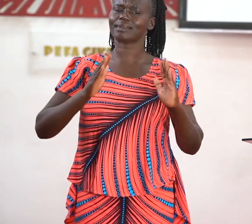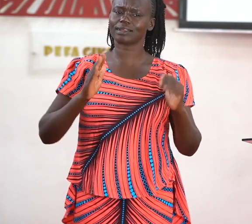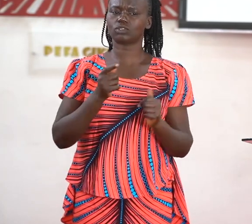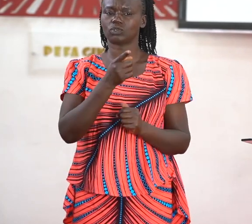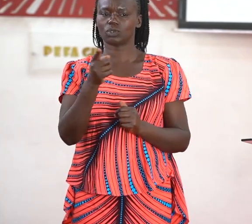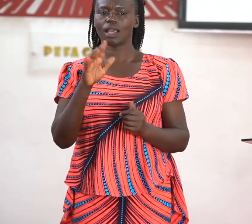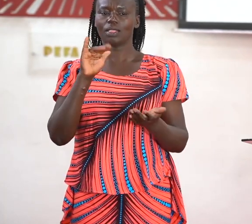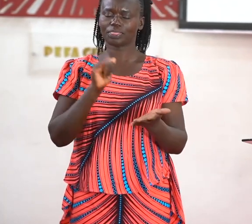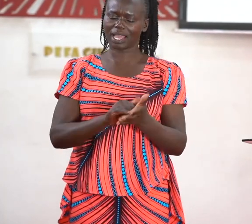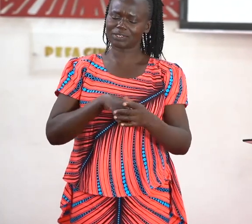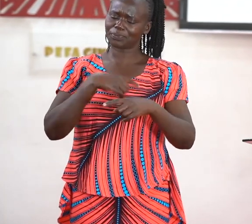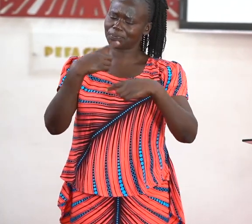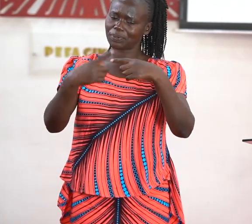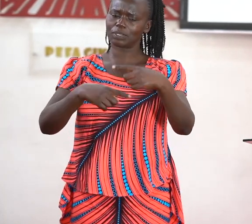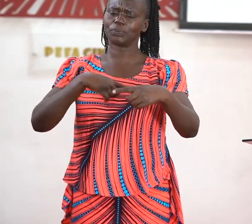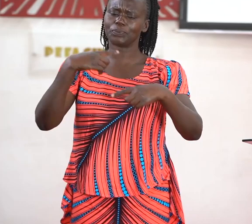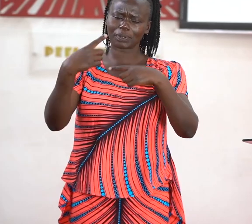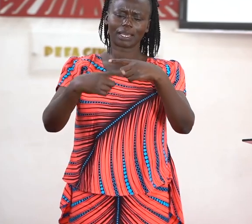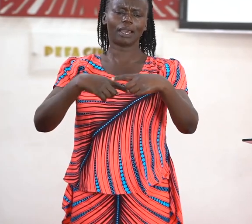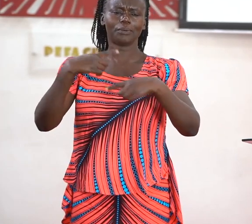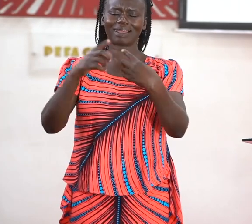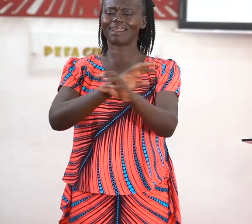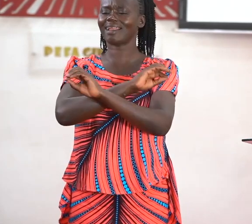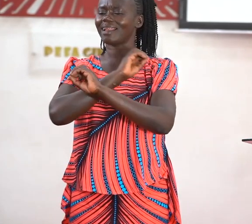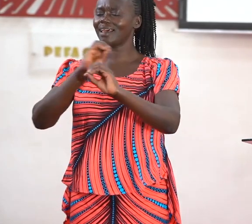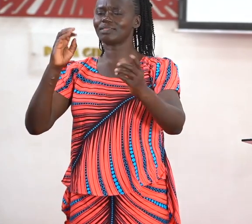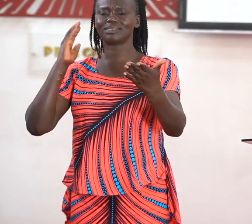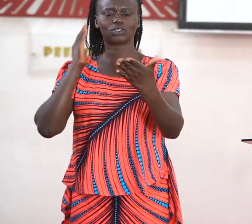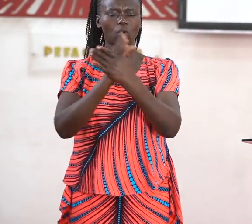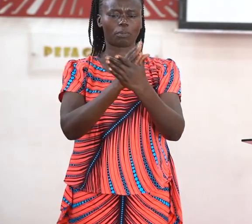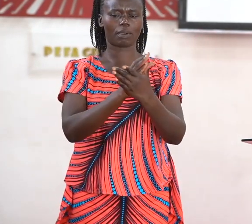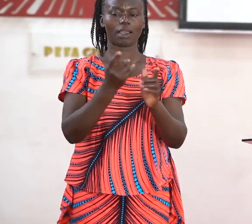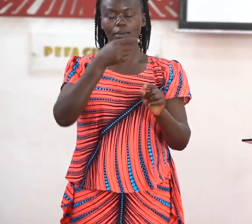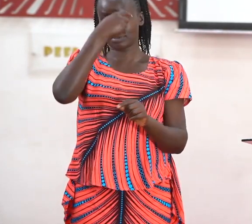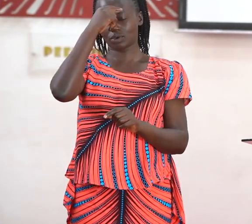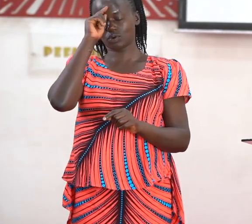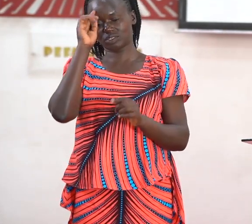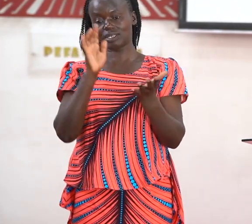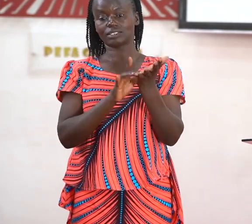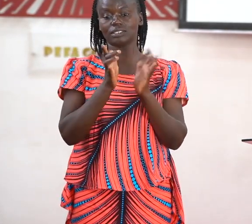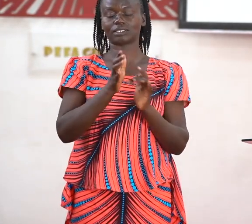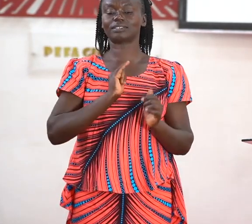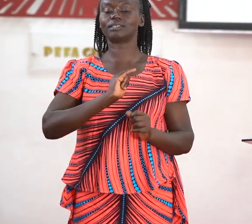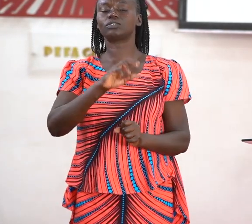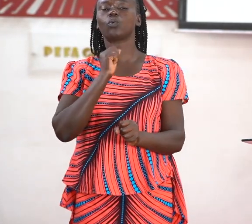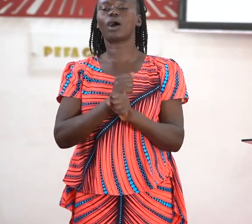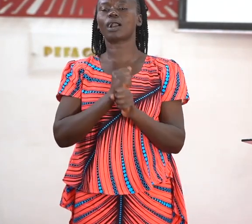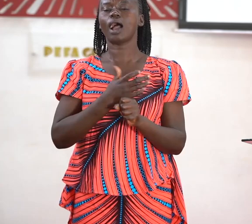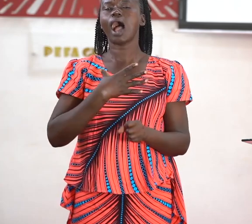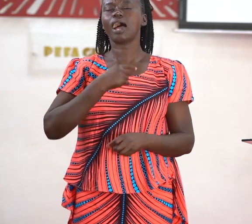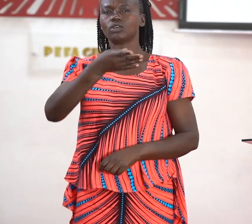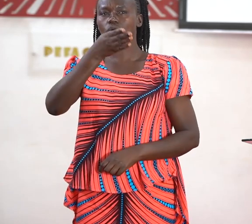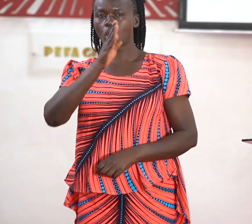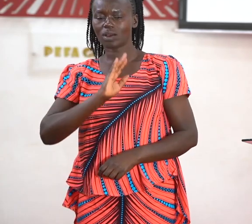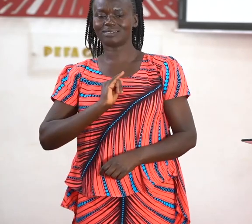that keep going. Nothing has stopped, because Jesus is still at work and God is still at